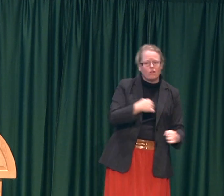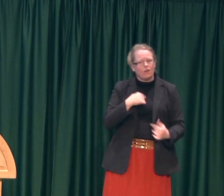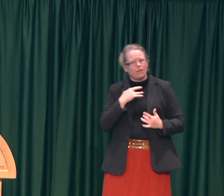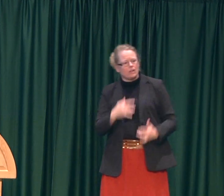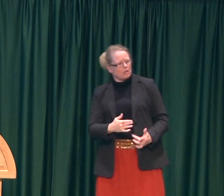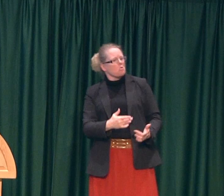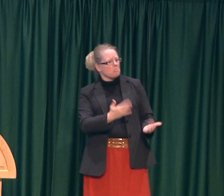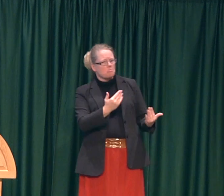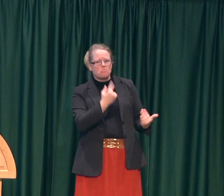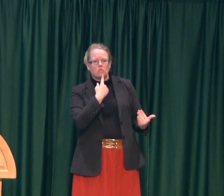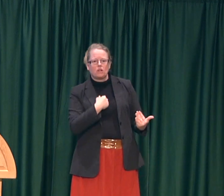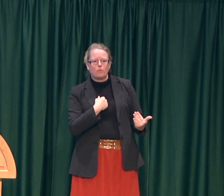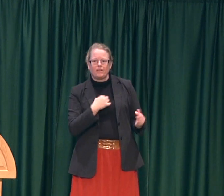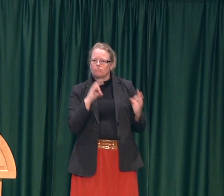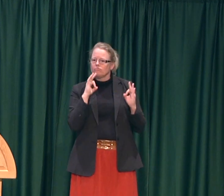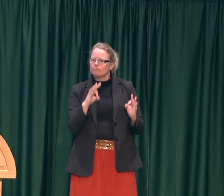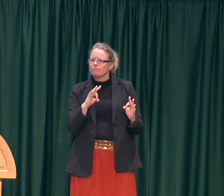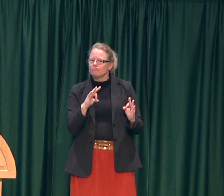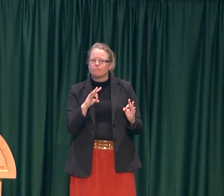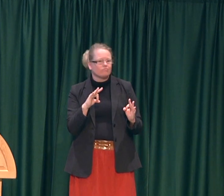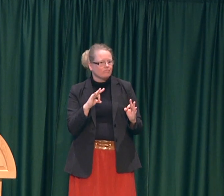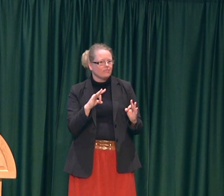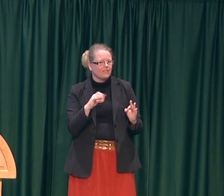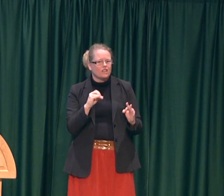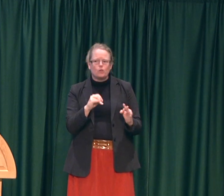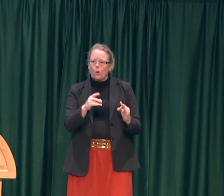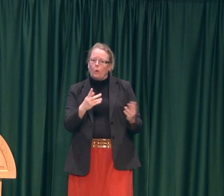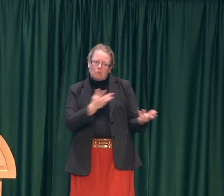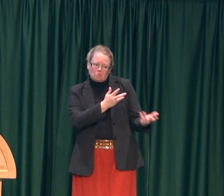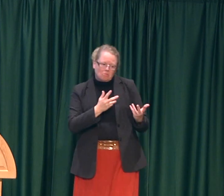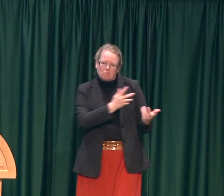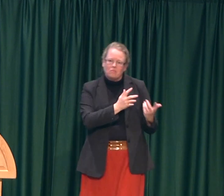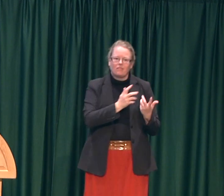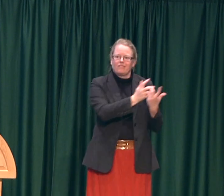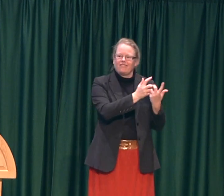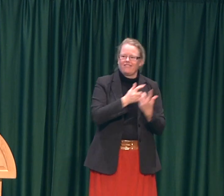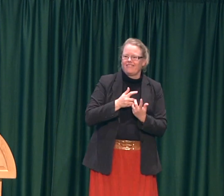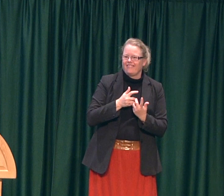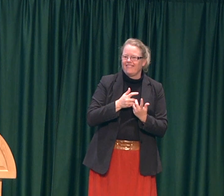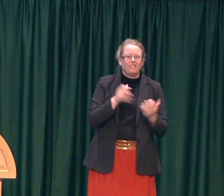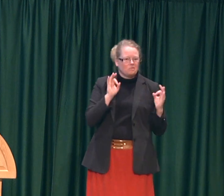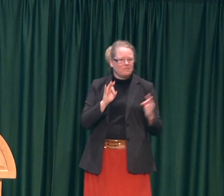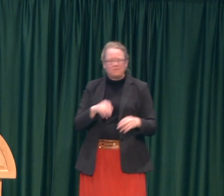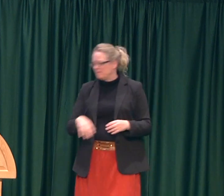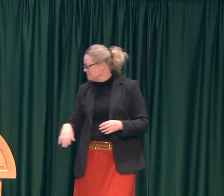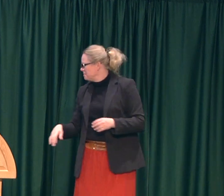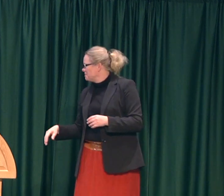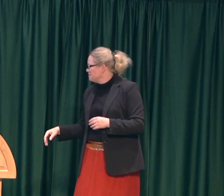Where there's a team that I have that she's, does well with text, so then we can work together. She can summarize it for me, and